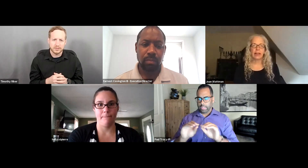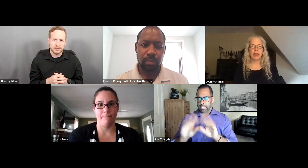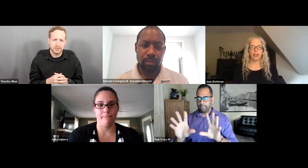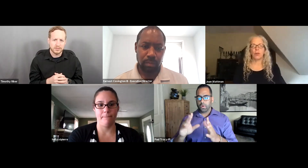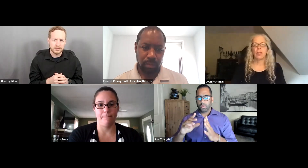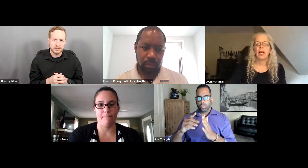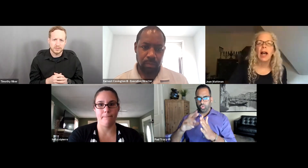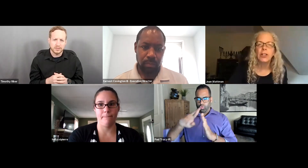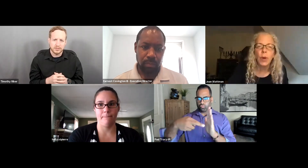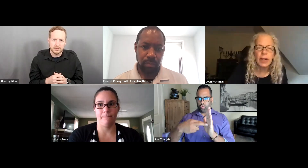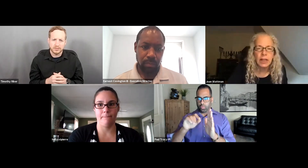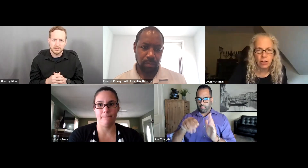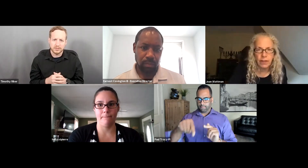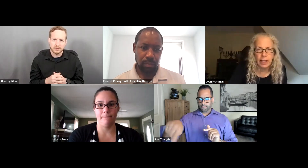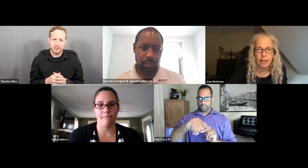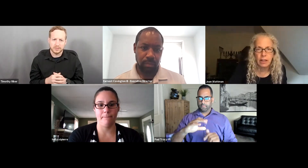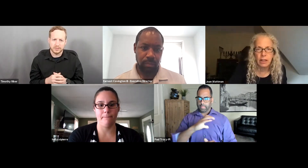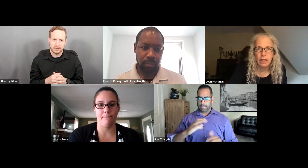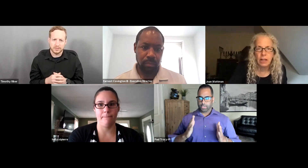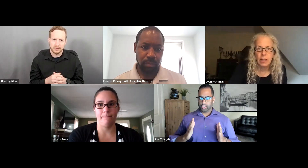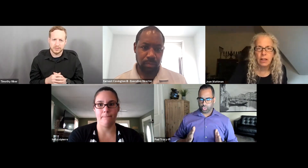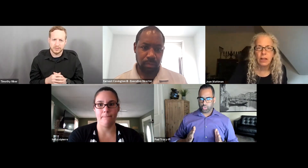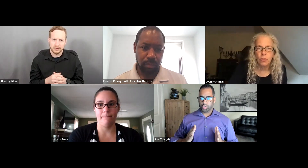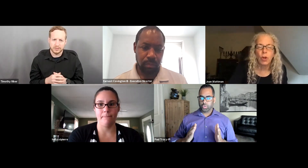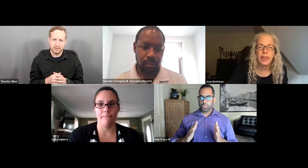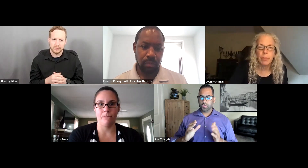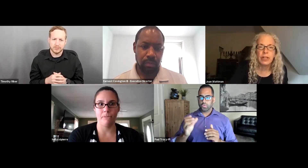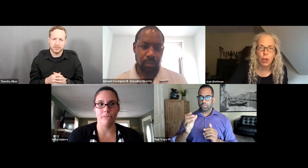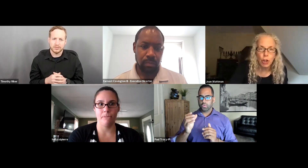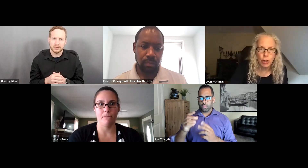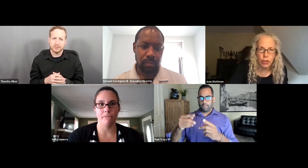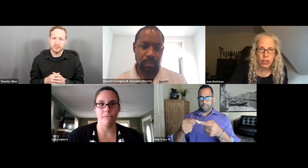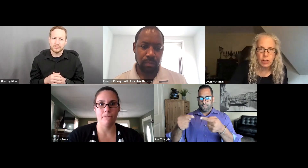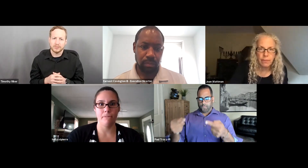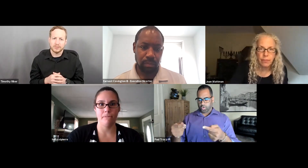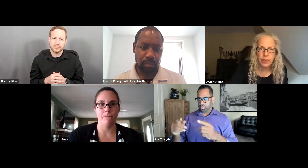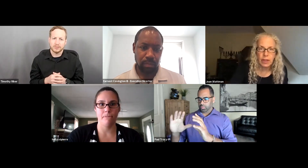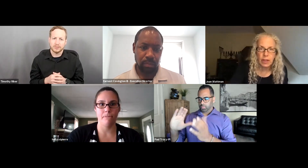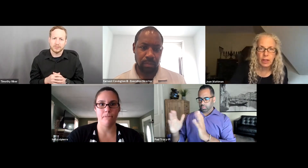Paul saying, thank you. I do want to clarify the role of the commissioners